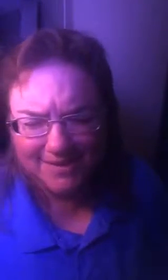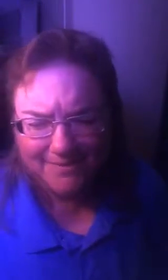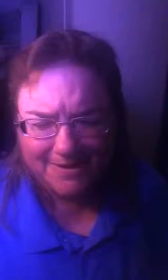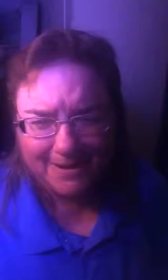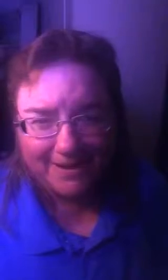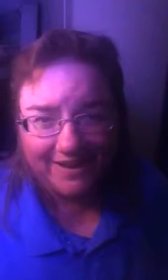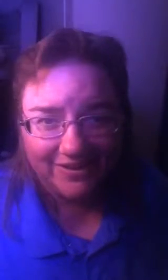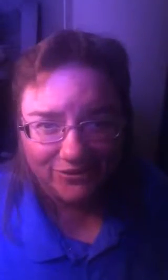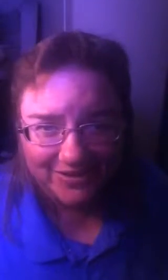name, amen. Hallelujah.